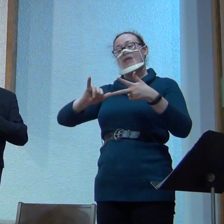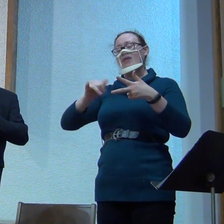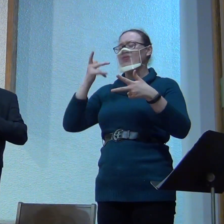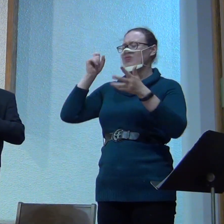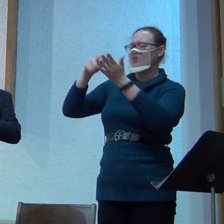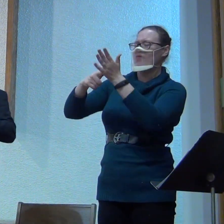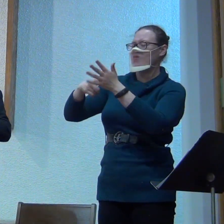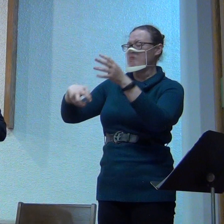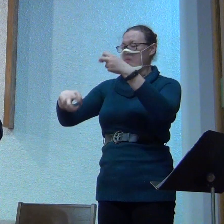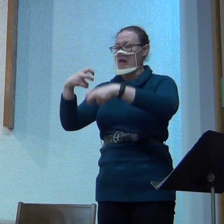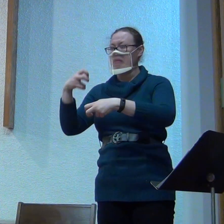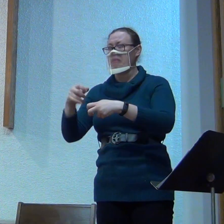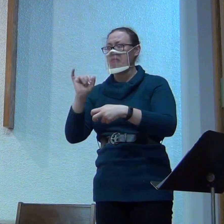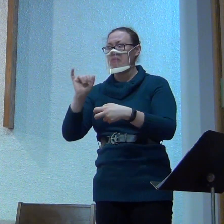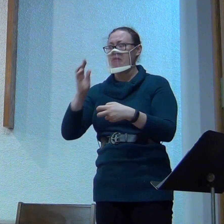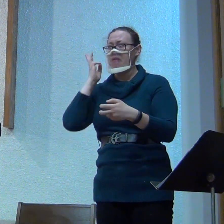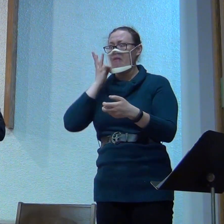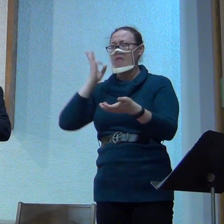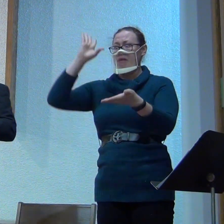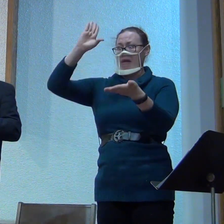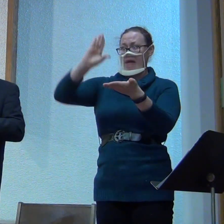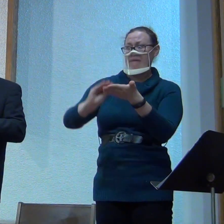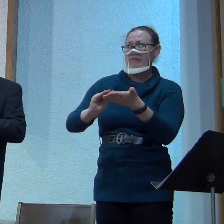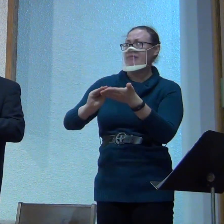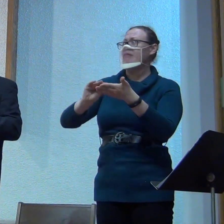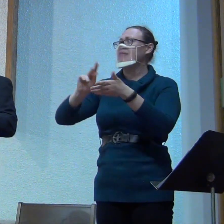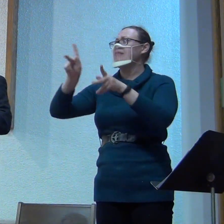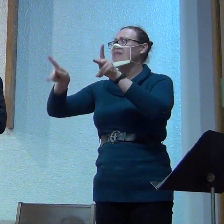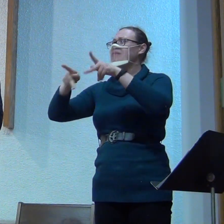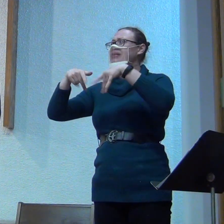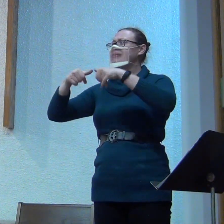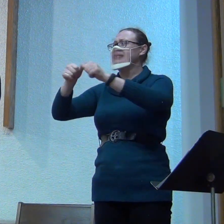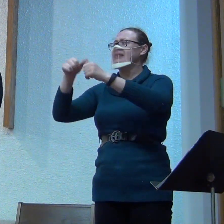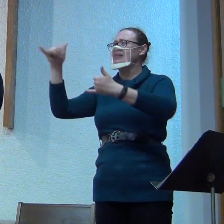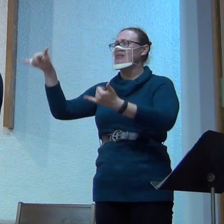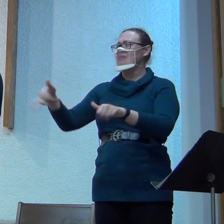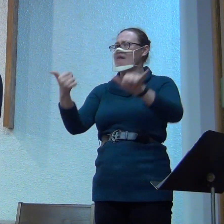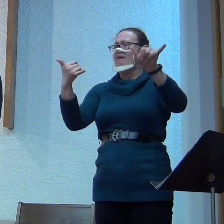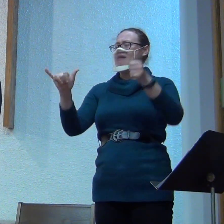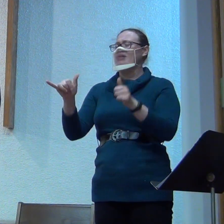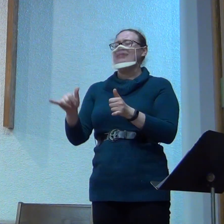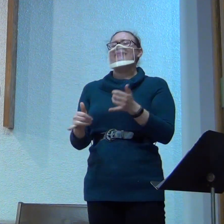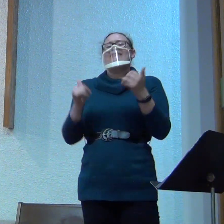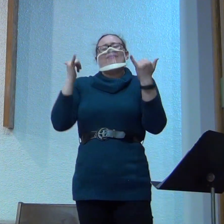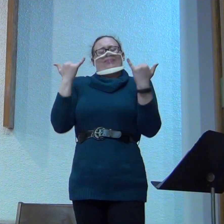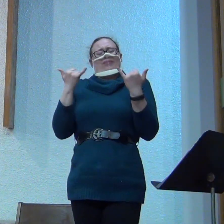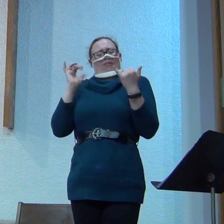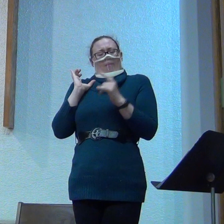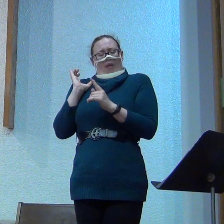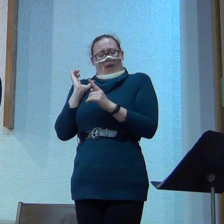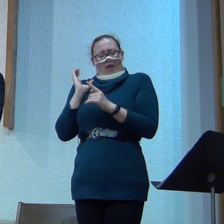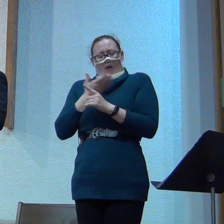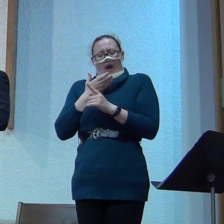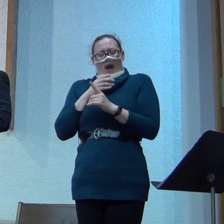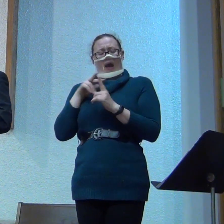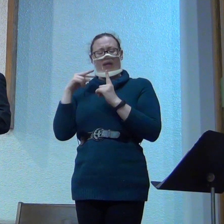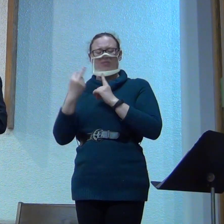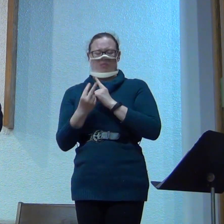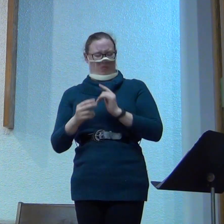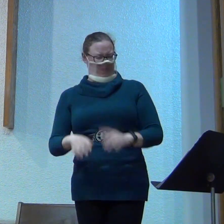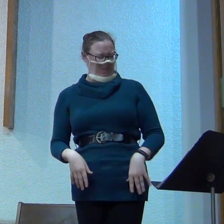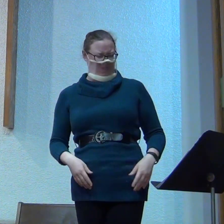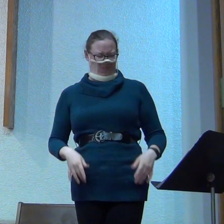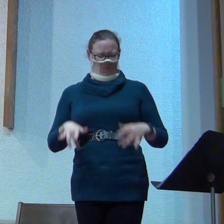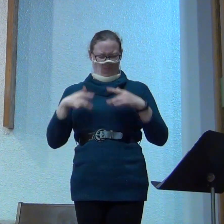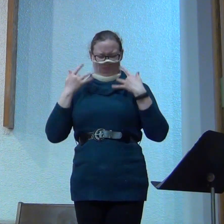The wine ran out before the guests did. And we look at this and we think, yeah, what's the big deal?